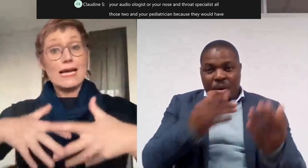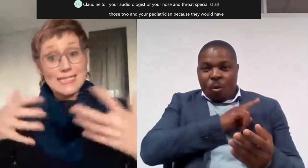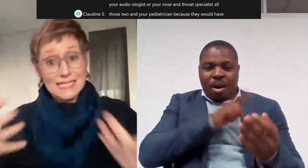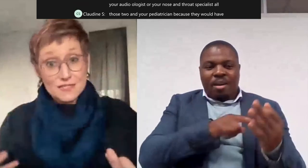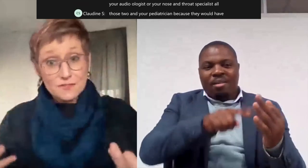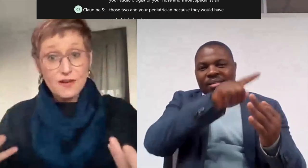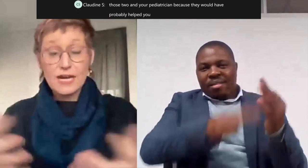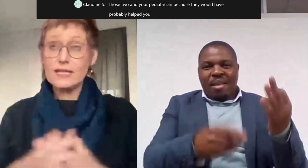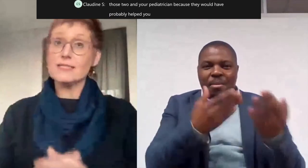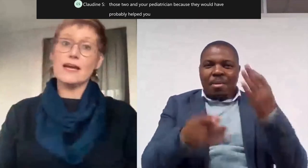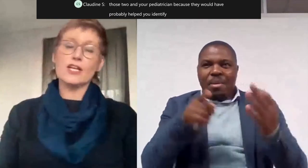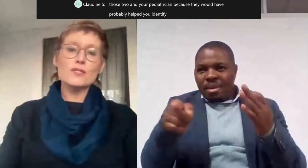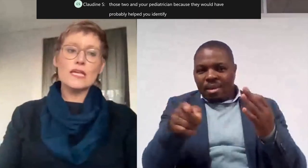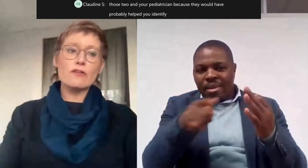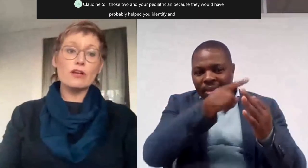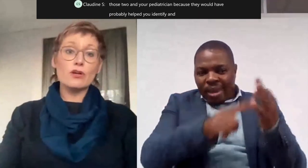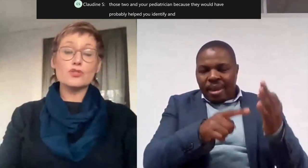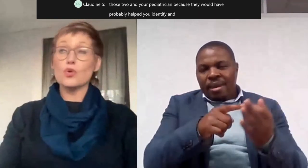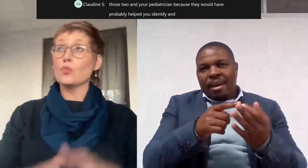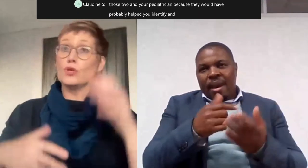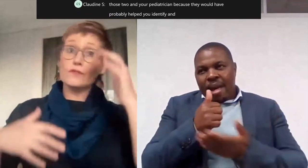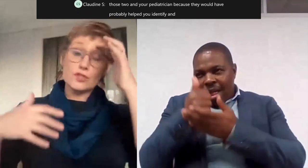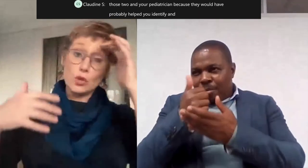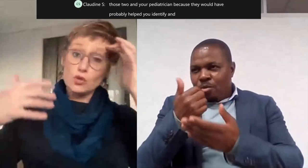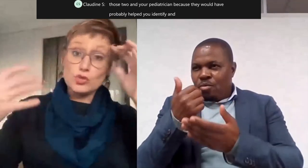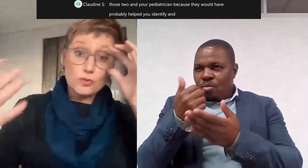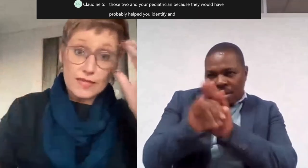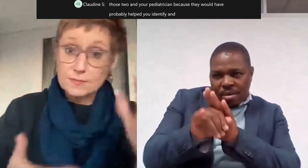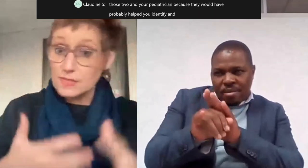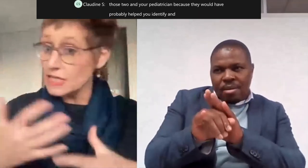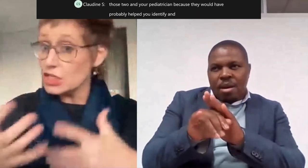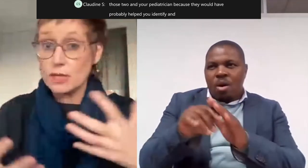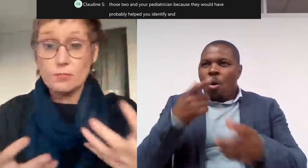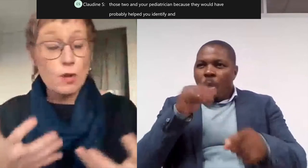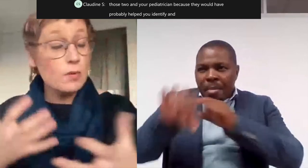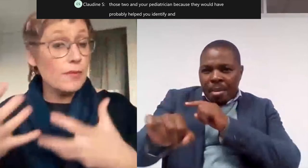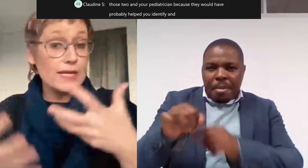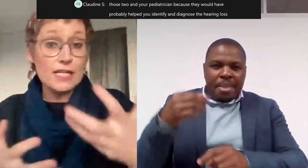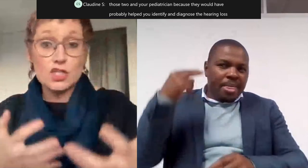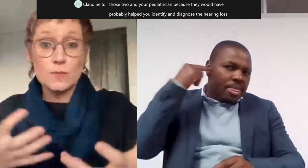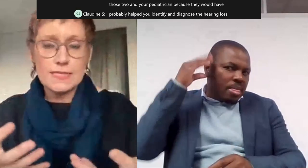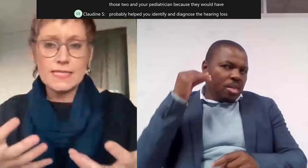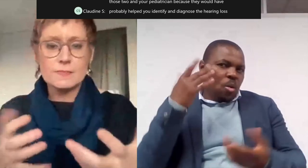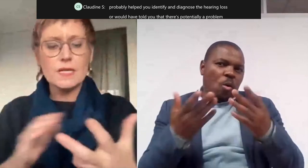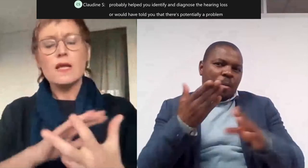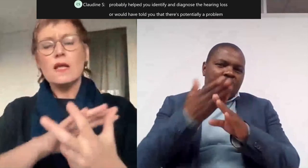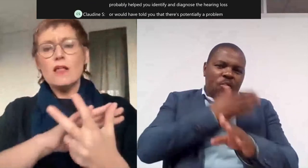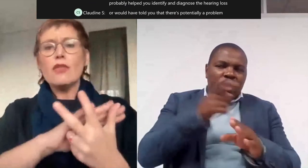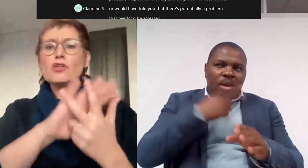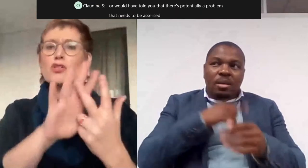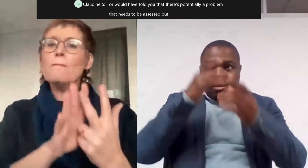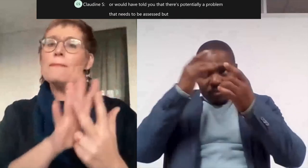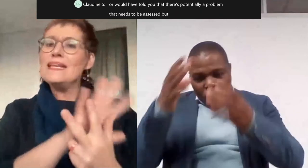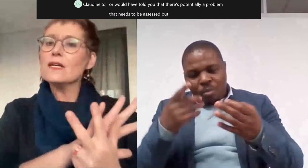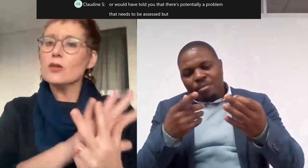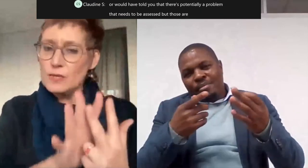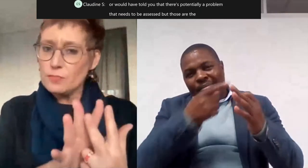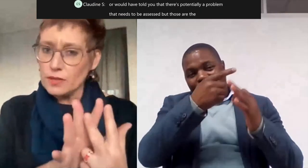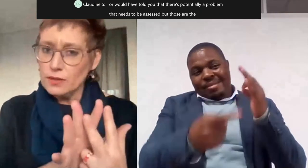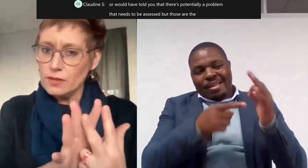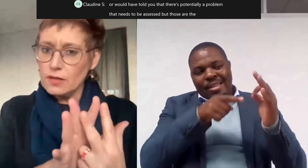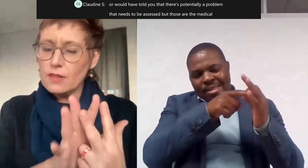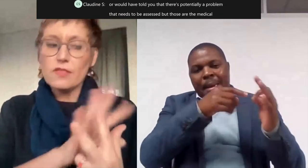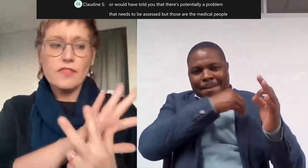you identify and diagnose the hearing loss, or would have told you that there's potentially a problem that needs to be assessed. But those are the